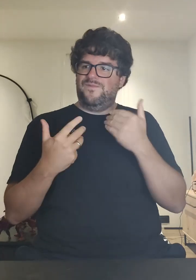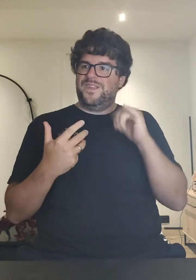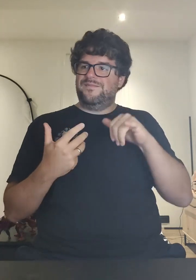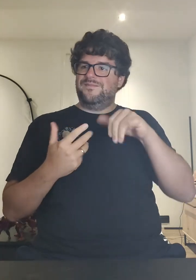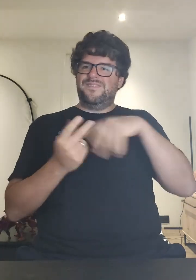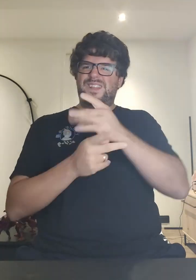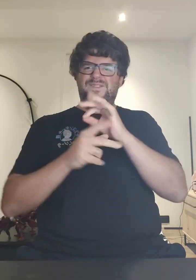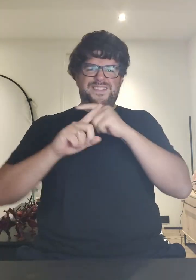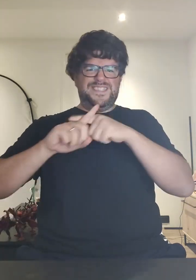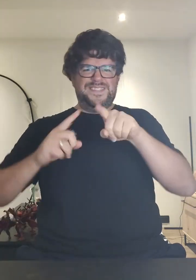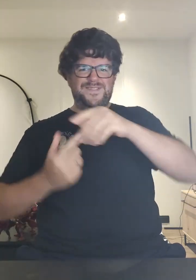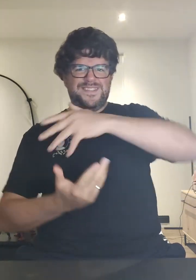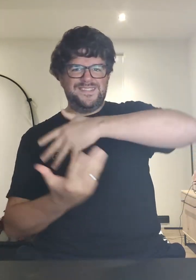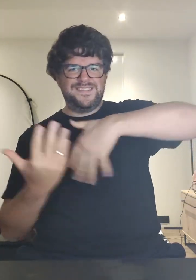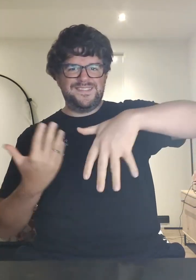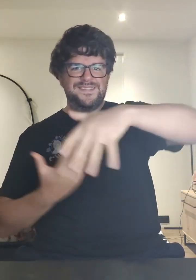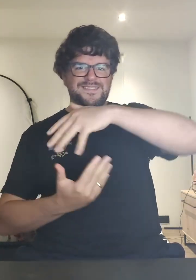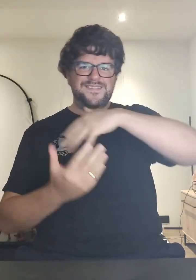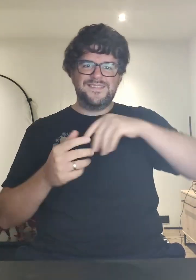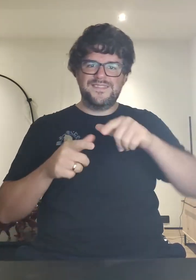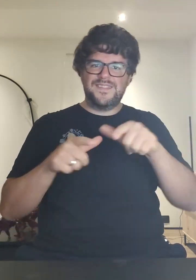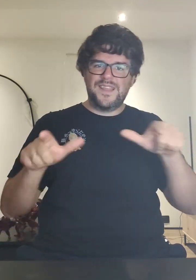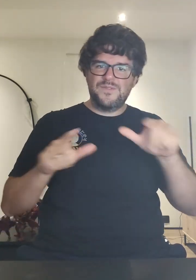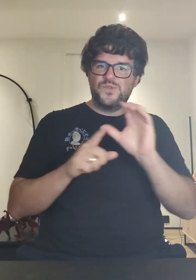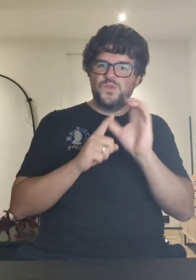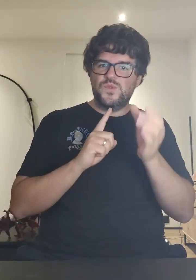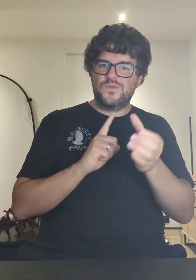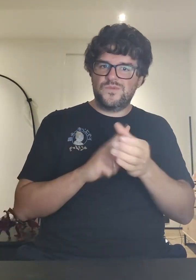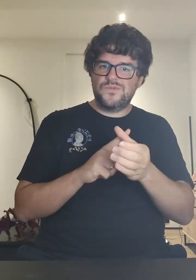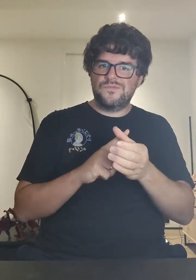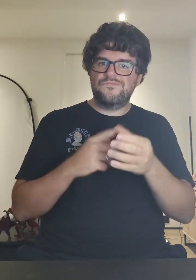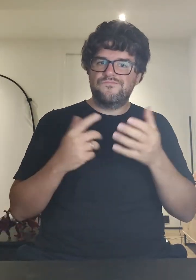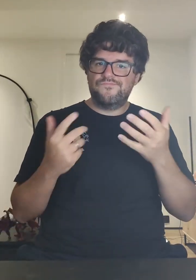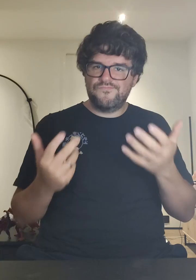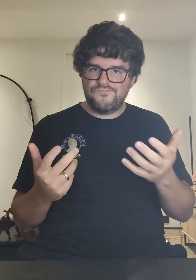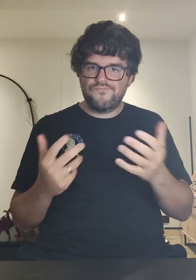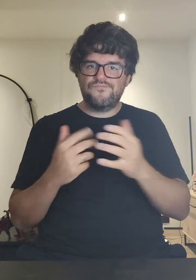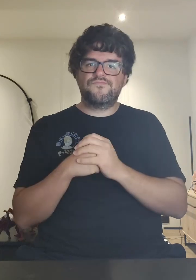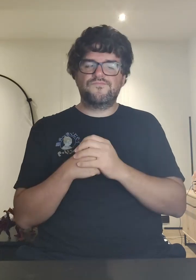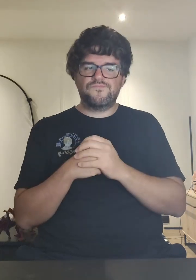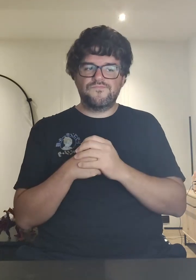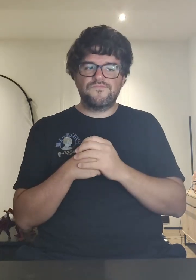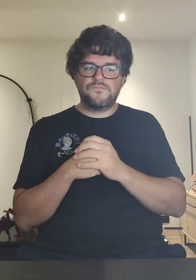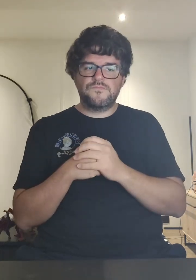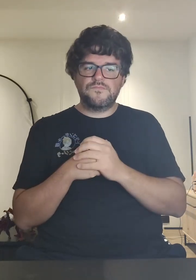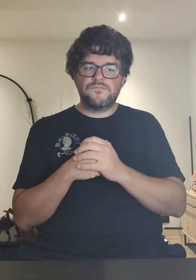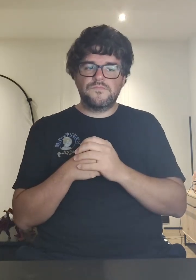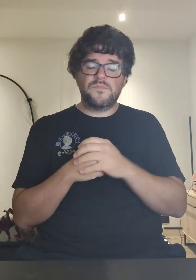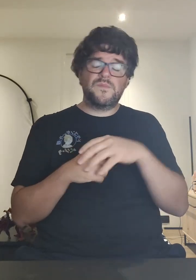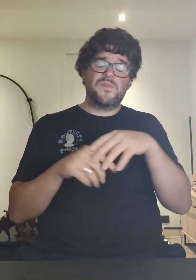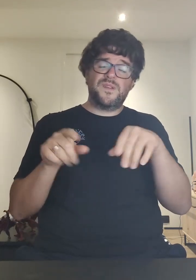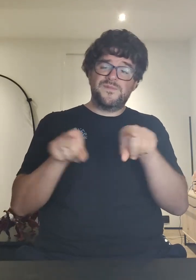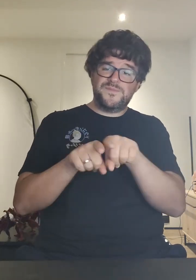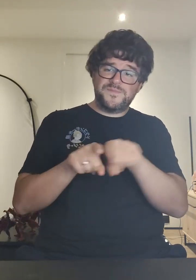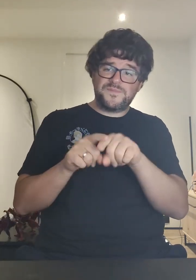And you have this sort of different kind of level of socialization that is afforded to you because you're a CODA.